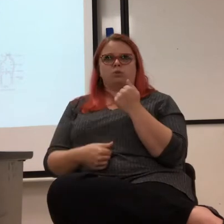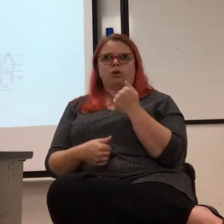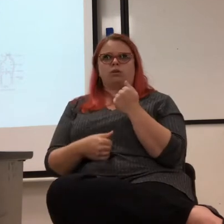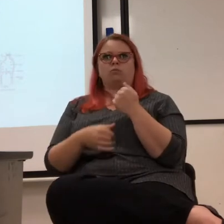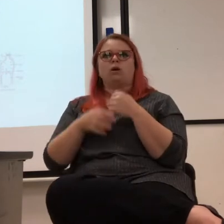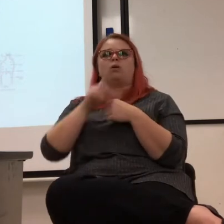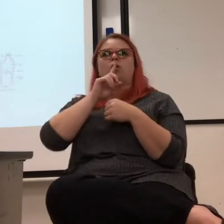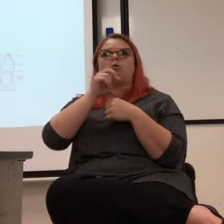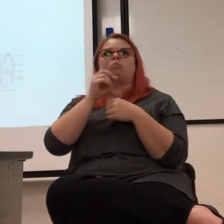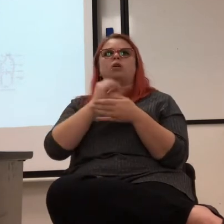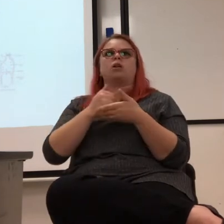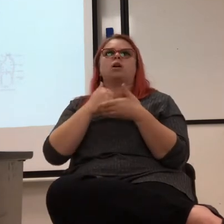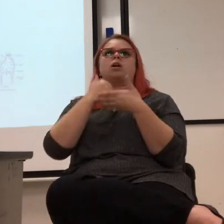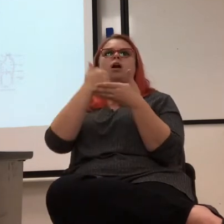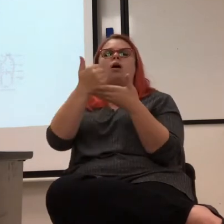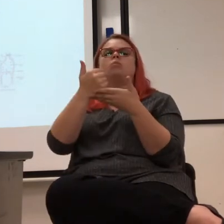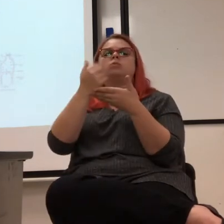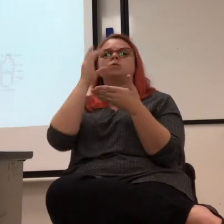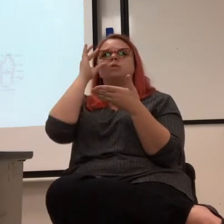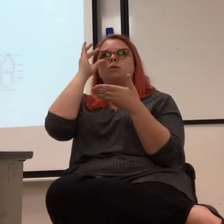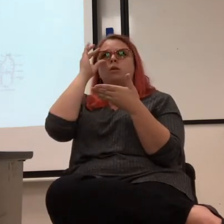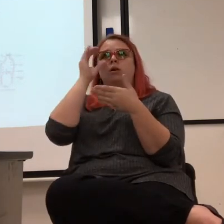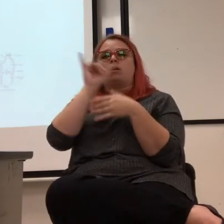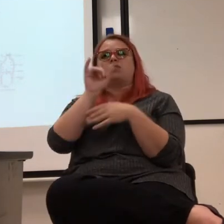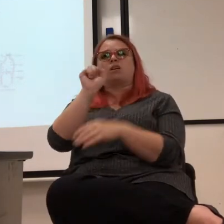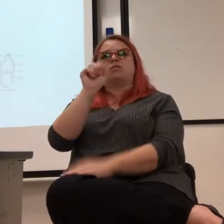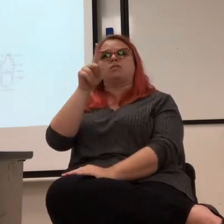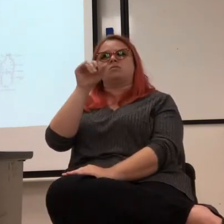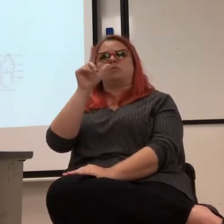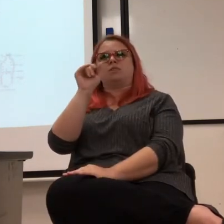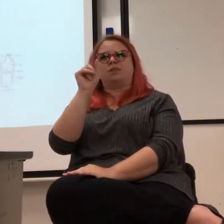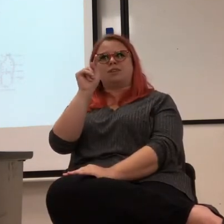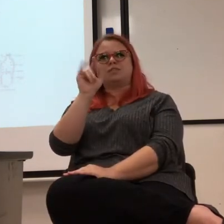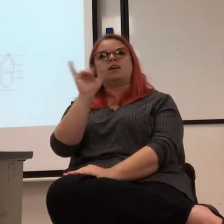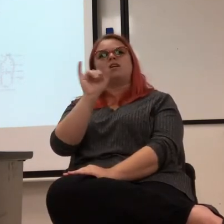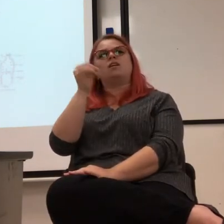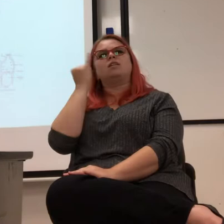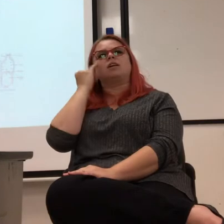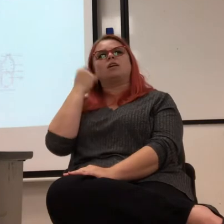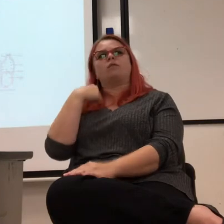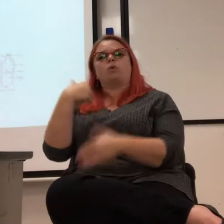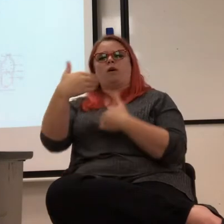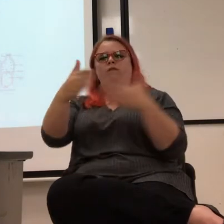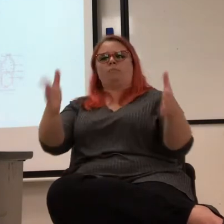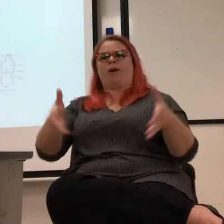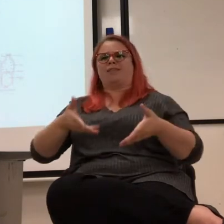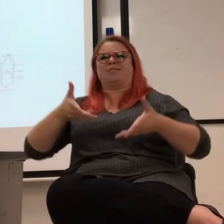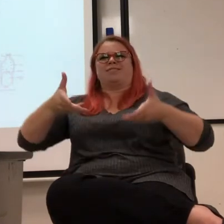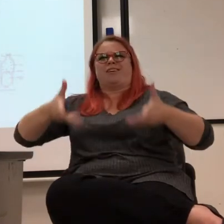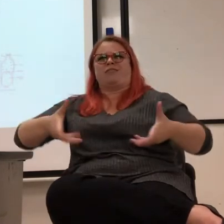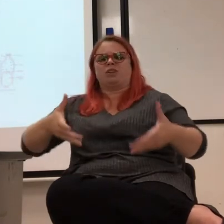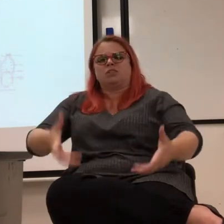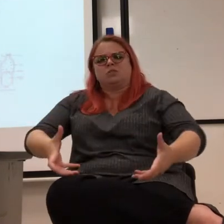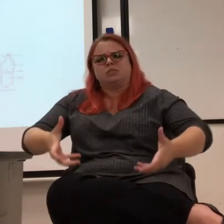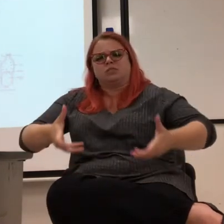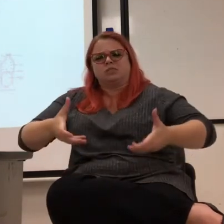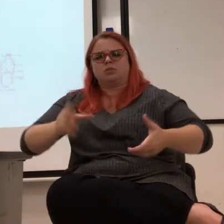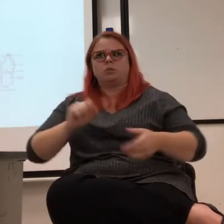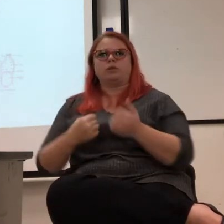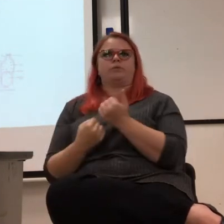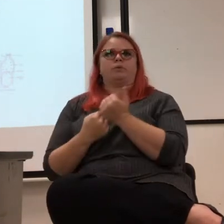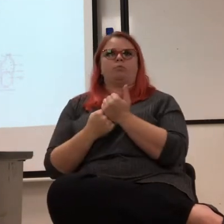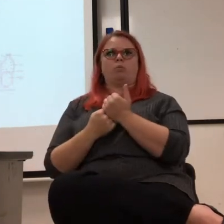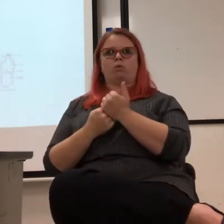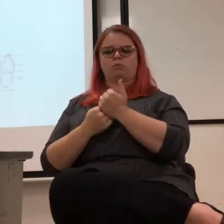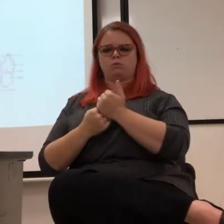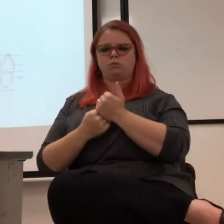it acts as a splint to stabilize the trunk, like say if you're lifting a heavy box or something. And it also increases blood flow to the head.